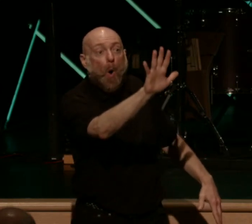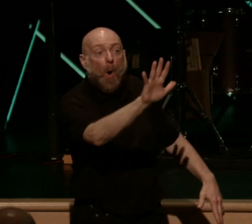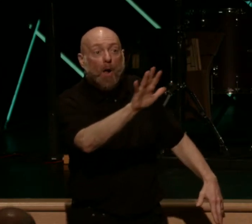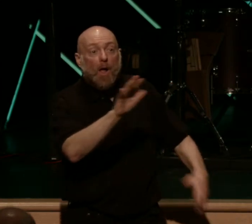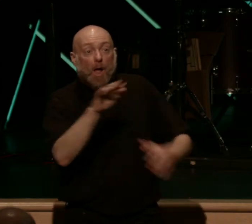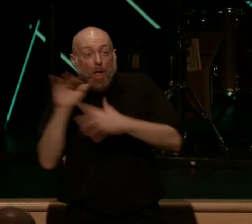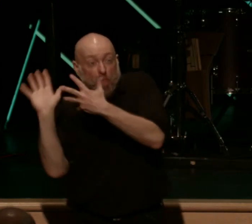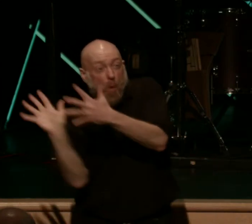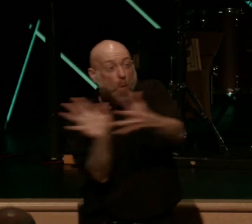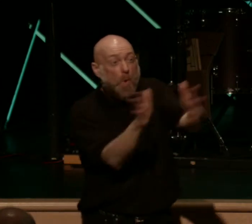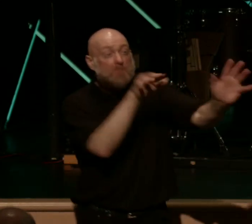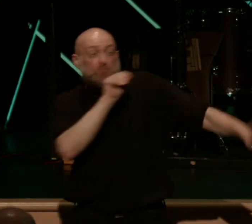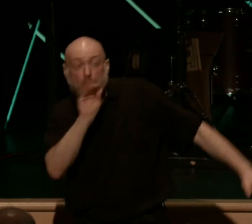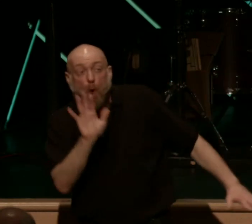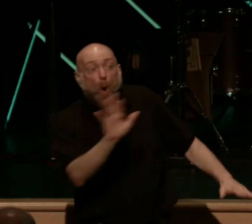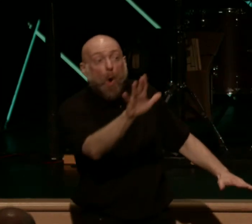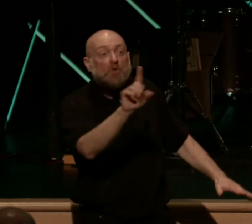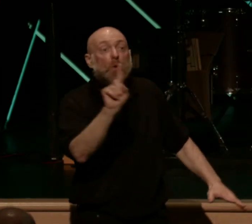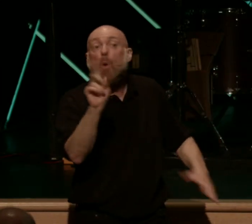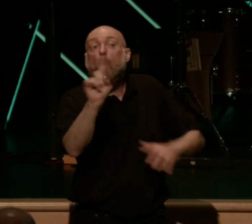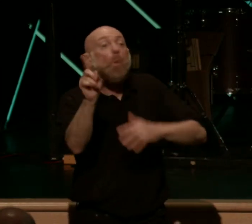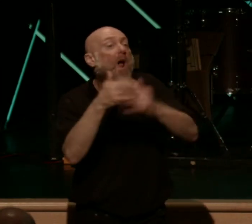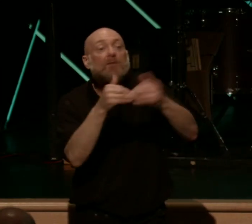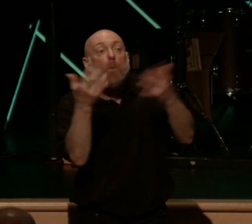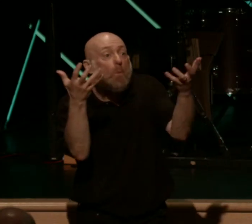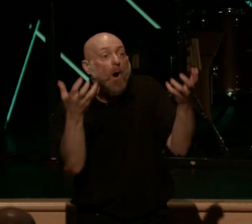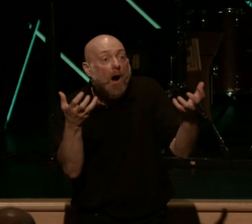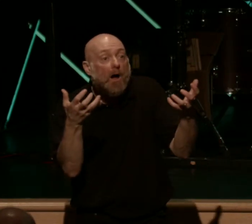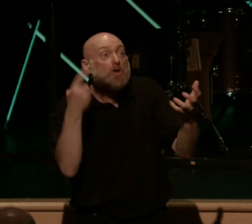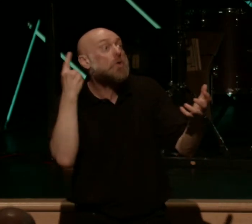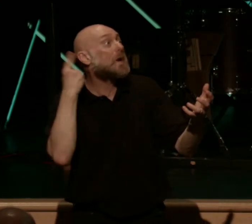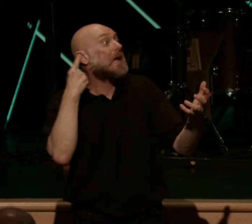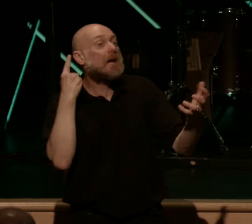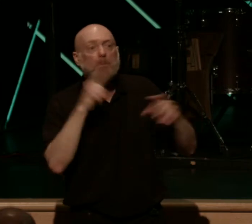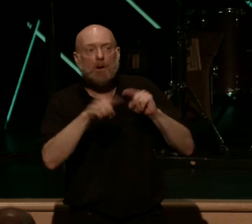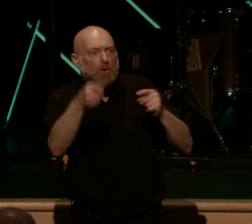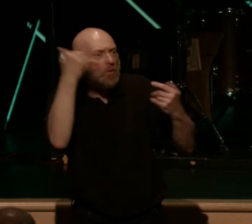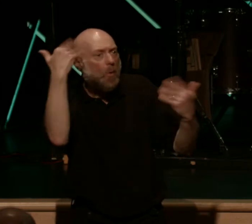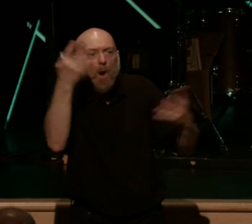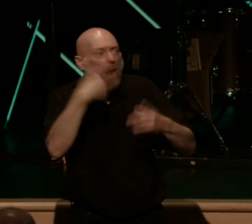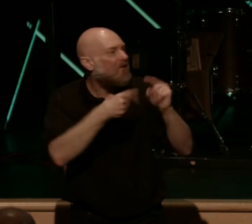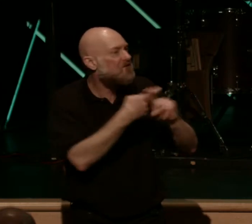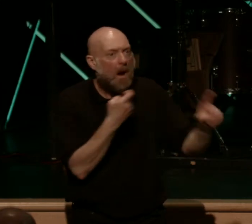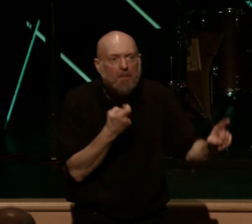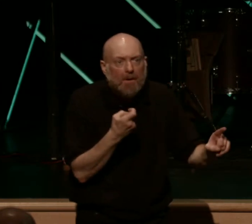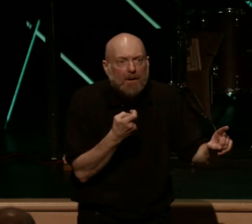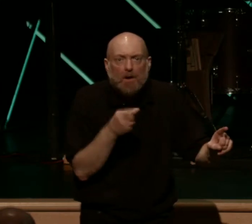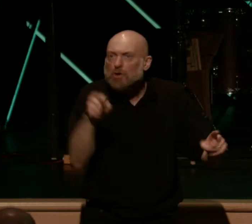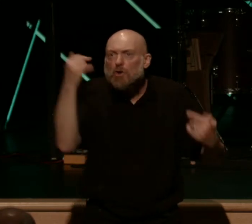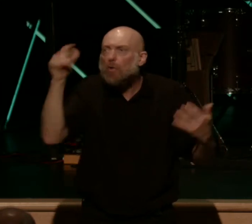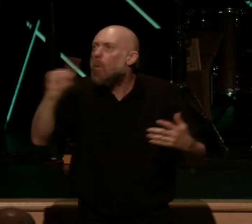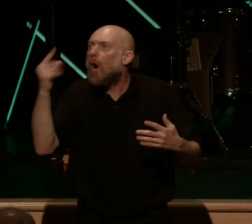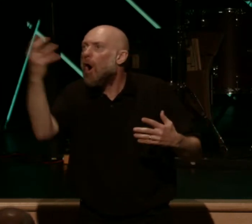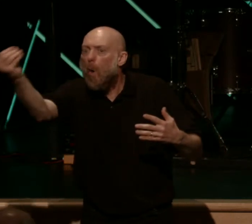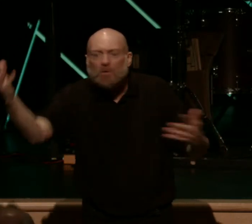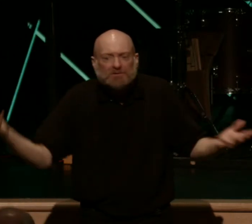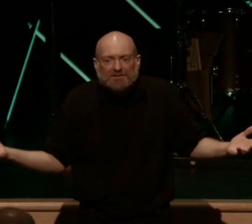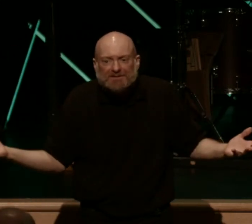The wind, it blows where it wishes, and you hear its sound, but you don't know where it comes from or where it